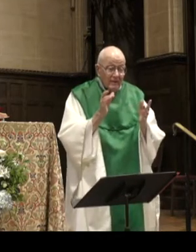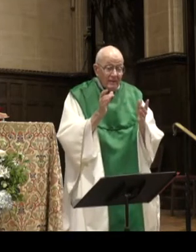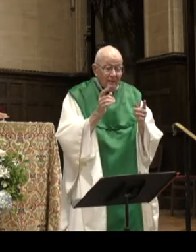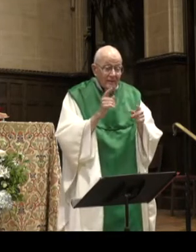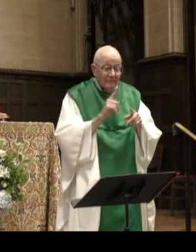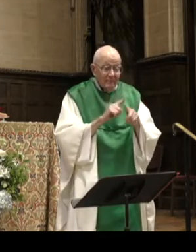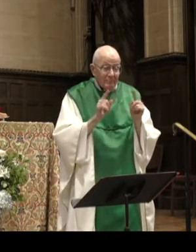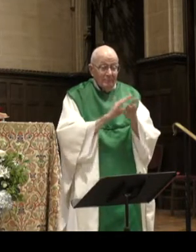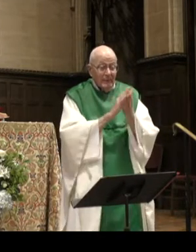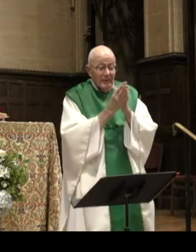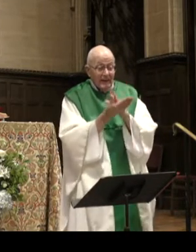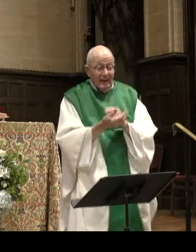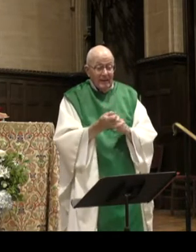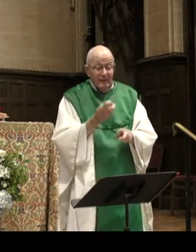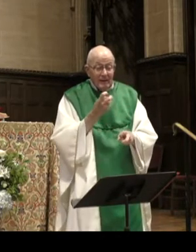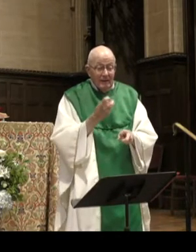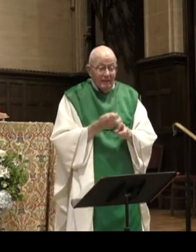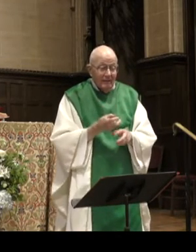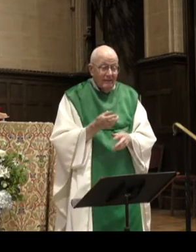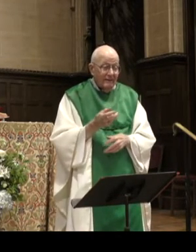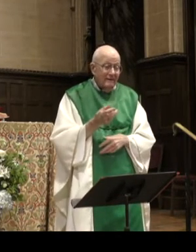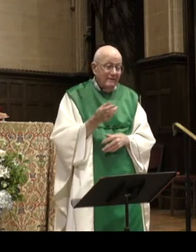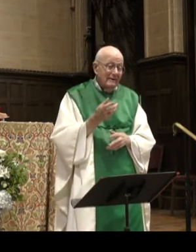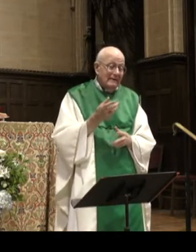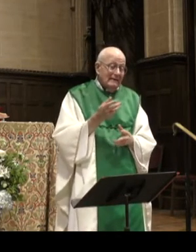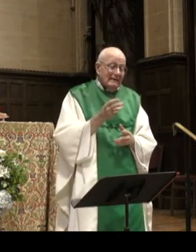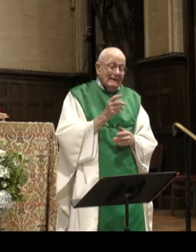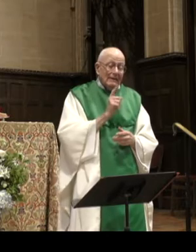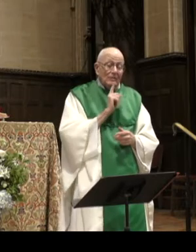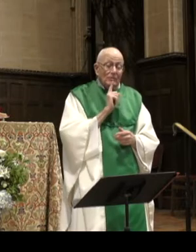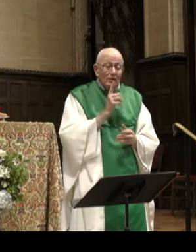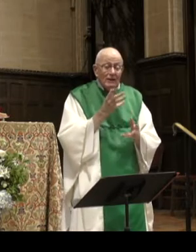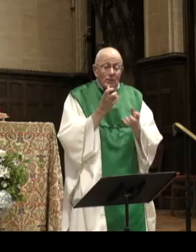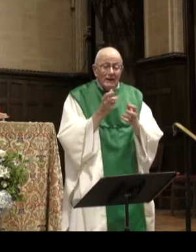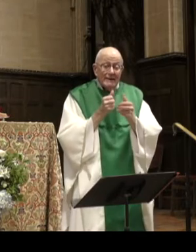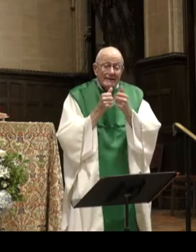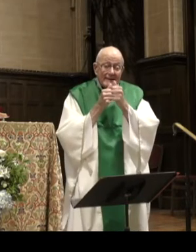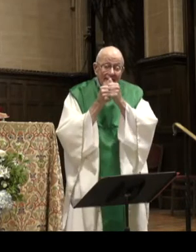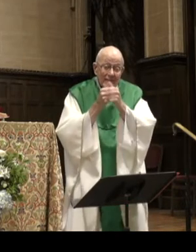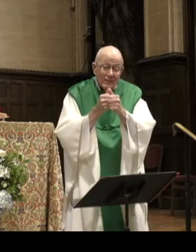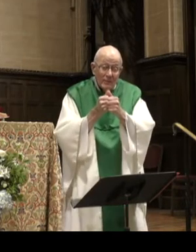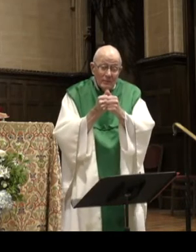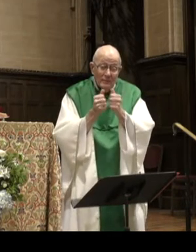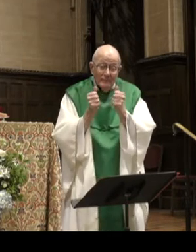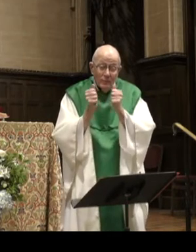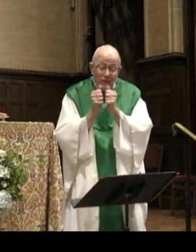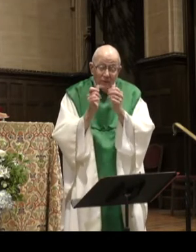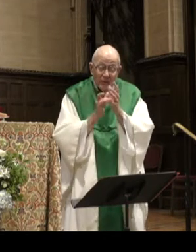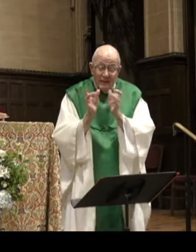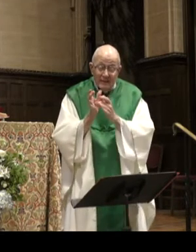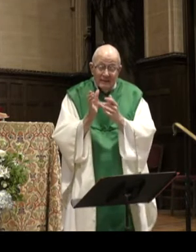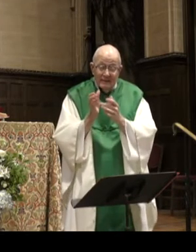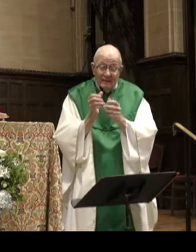Following Jesus had become very difficult. Really, they wanted to follow him with